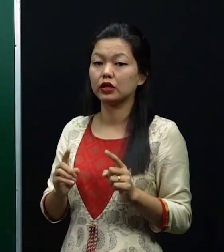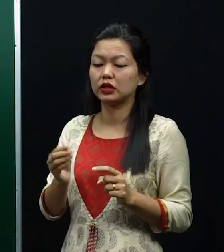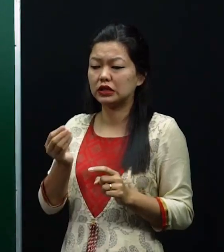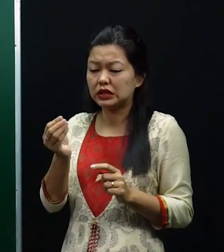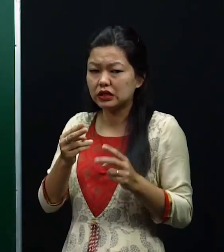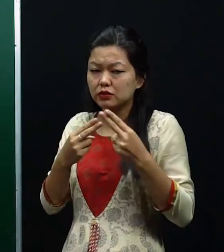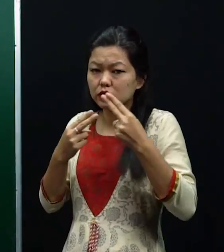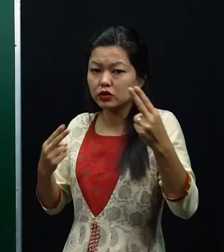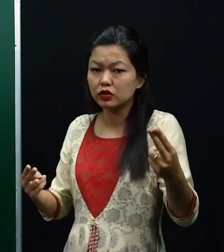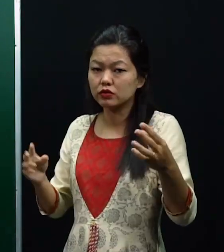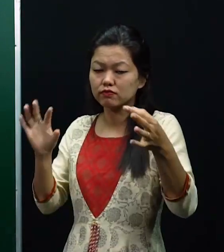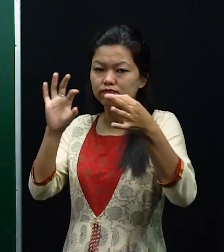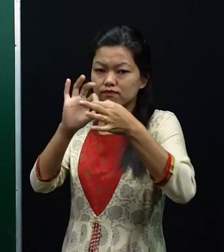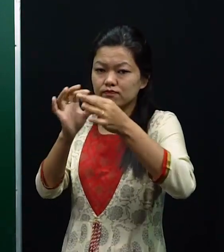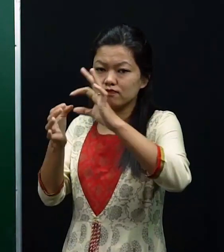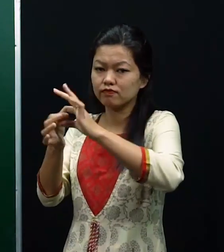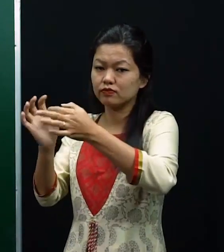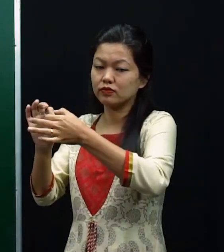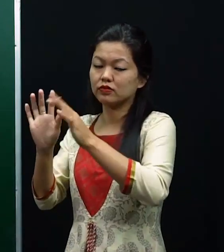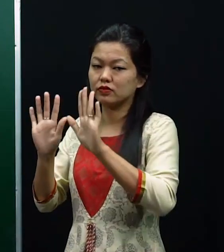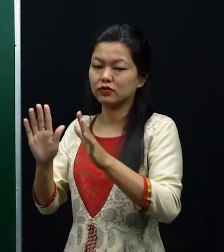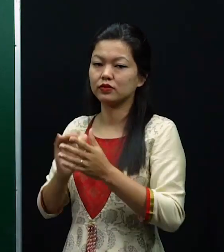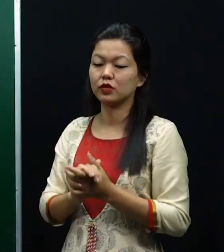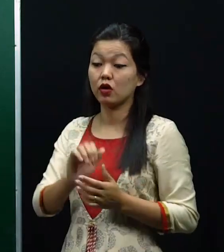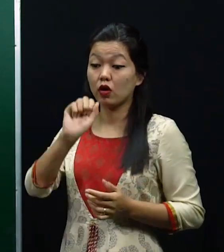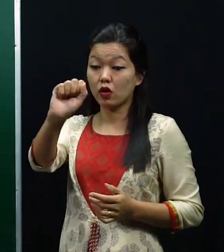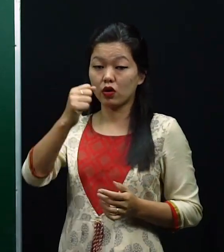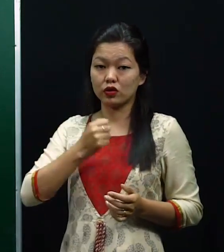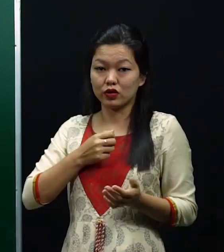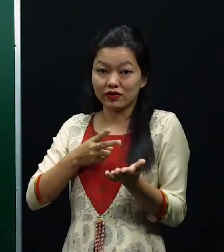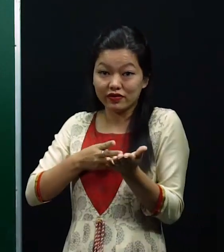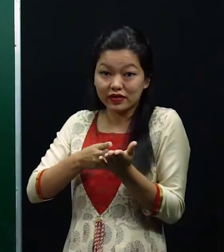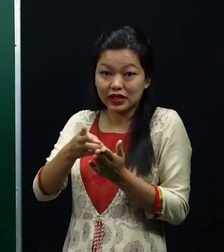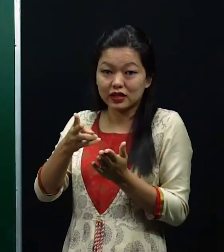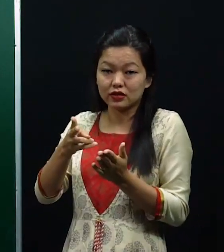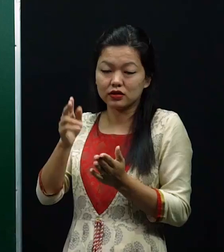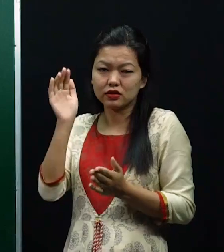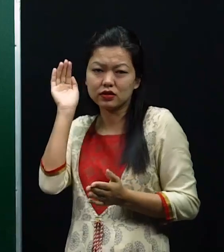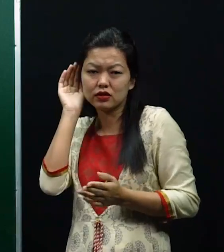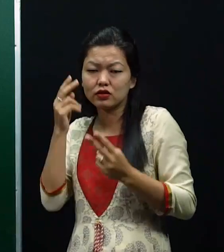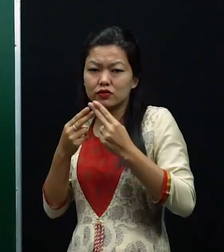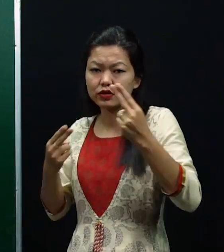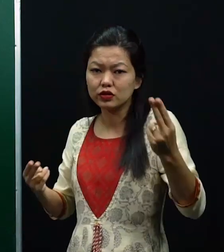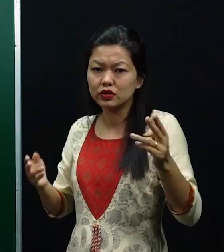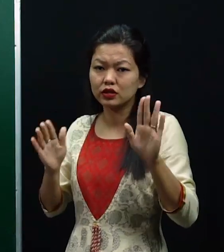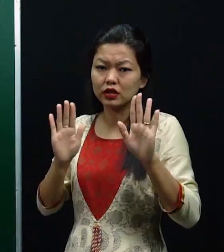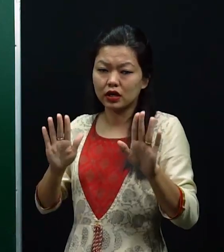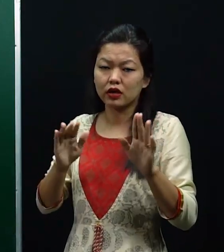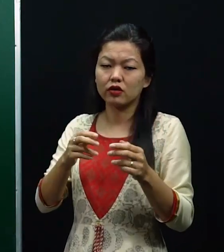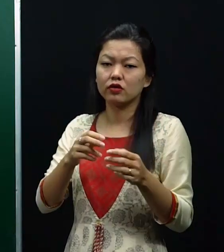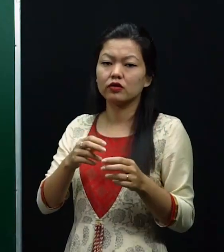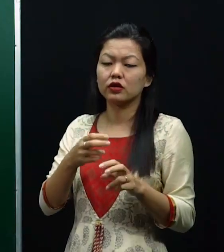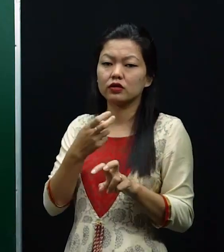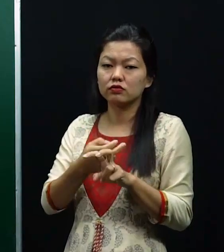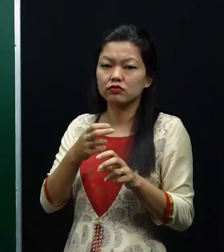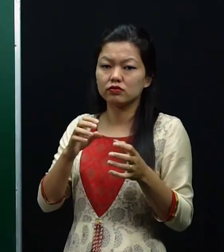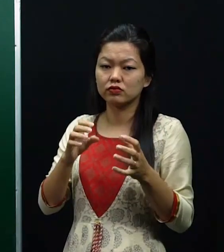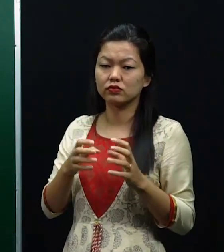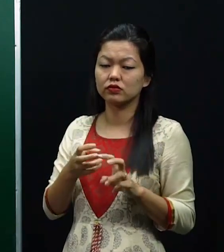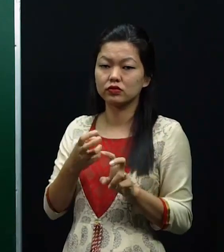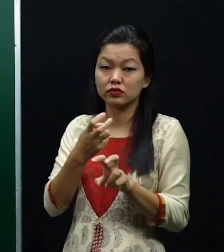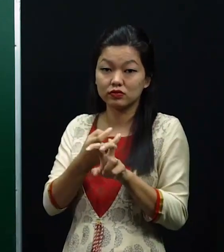our grandparents, and even by the people around us. We all have different versions of stories, but sometimes more or less